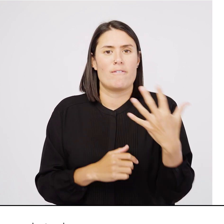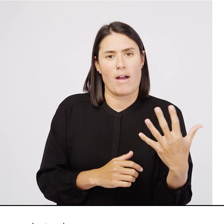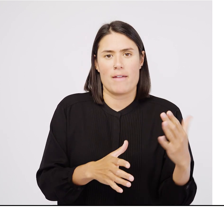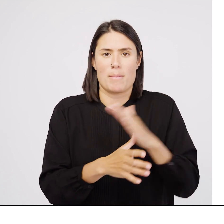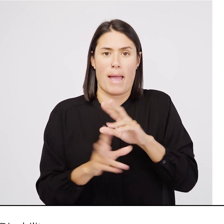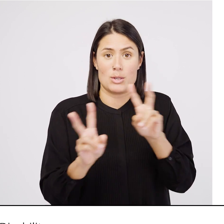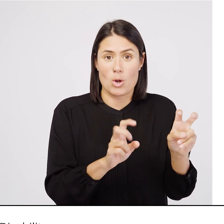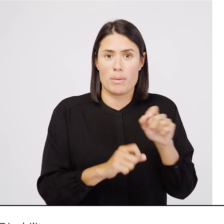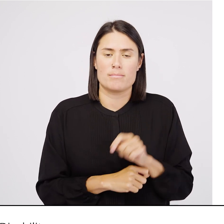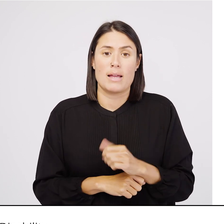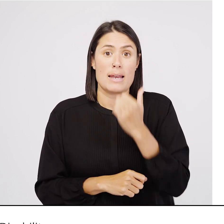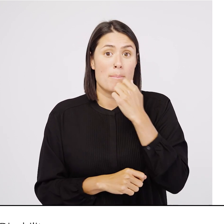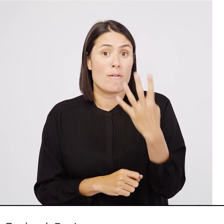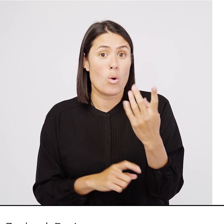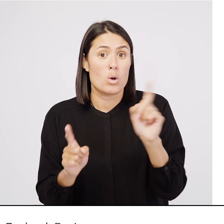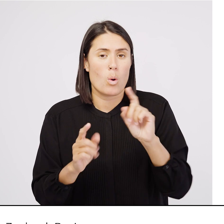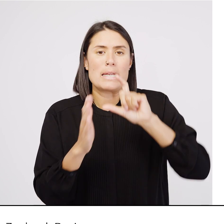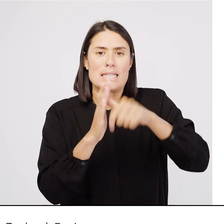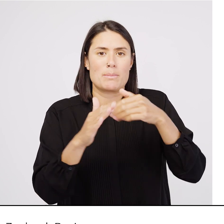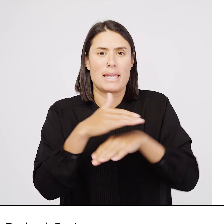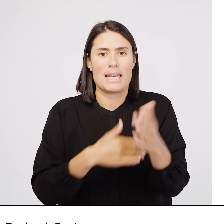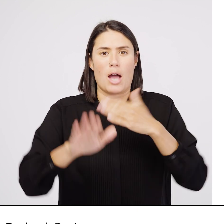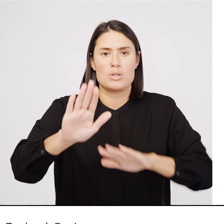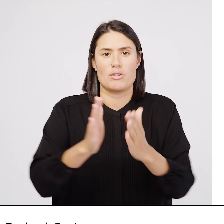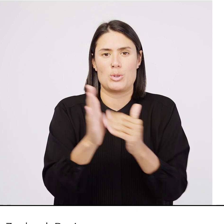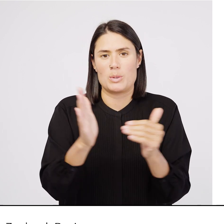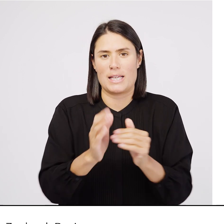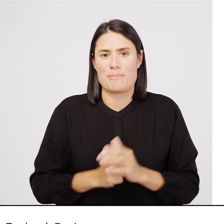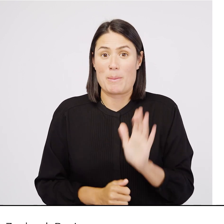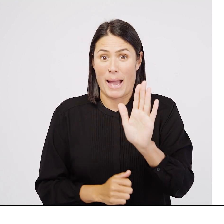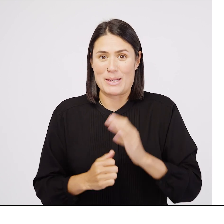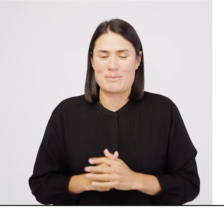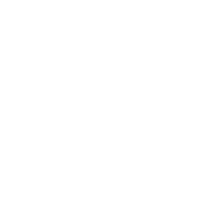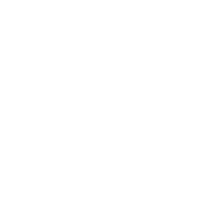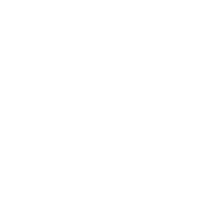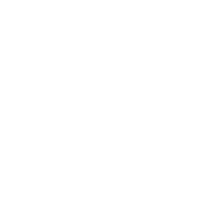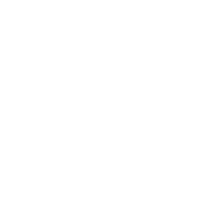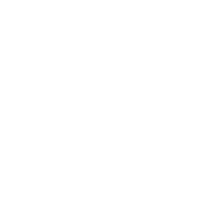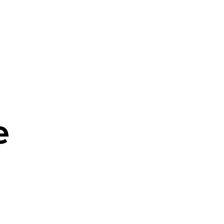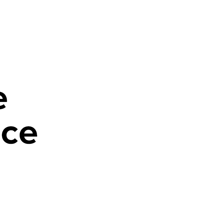topics, and that's disability in Aotearoa, New Zealand. Bye.